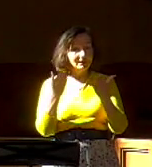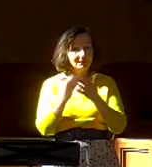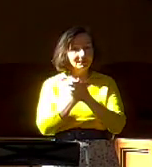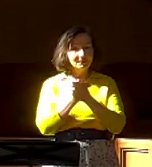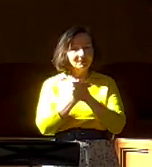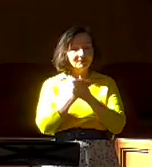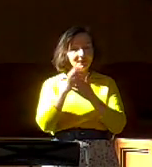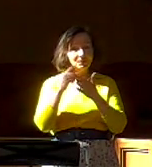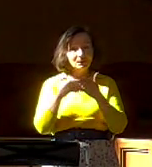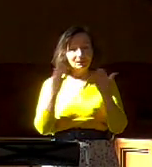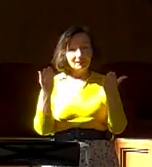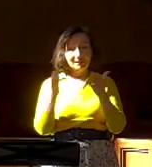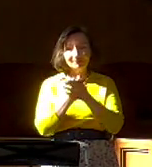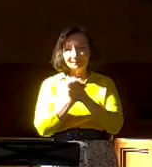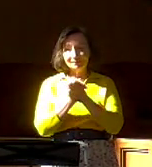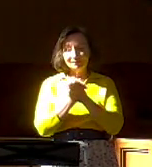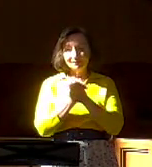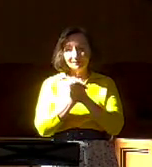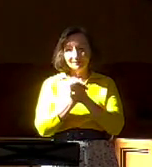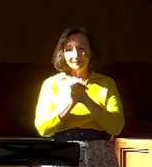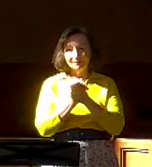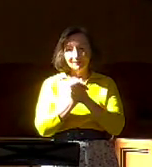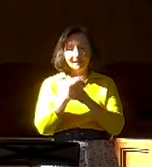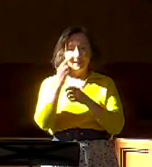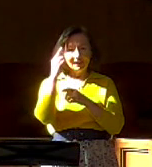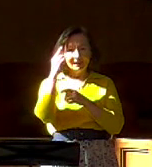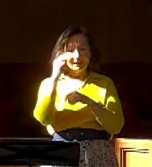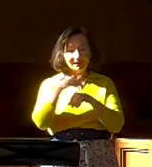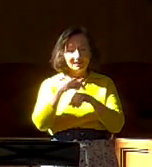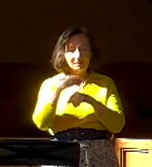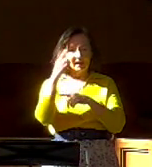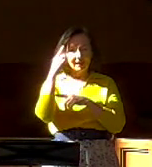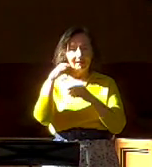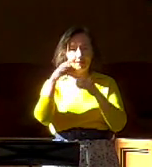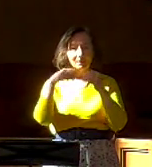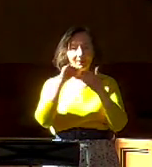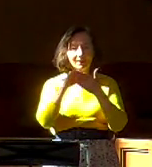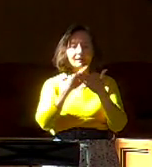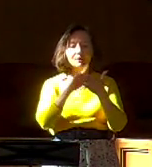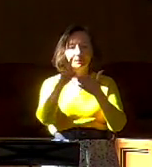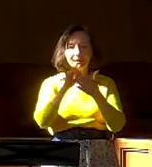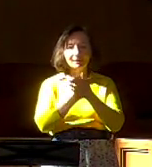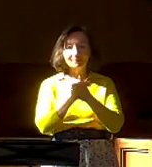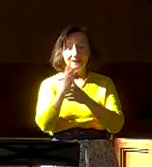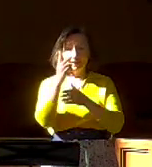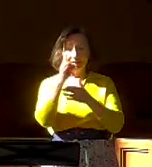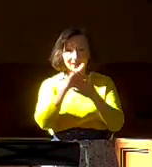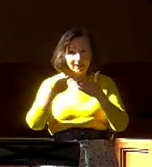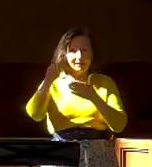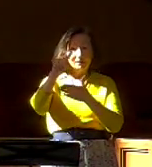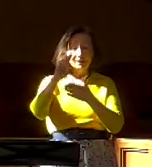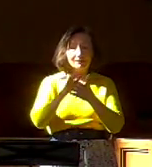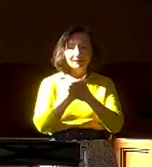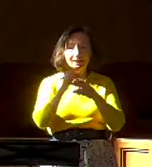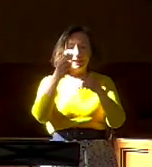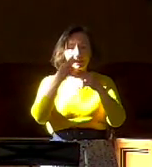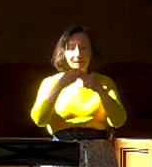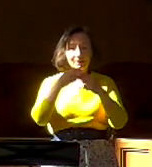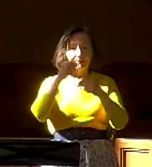What would it be? Take time to think about that this week. I look forward to seeing you next week. In the name of the